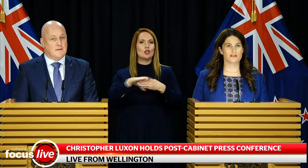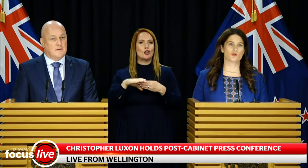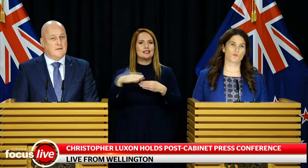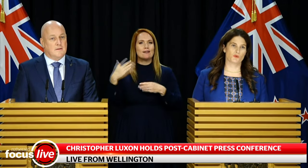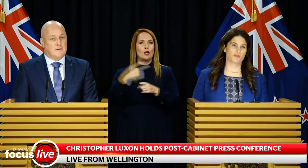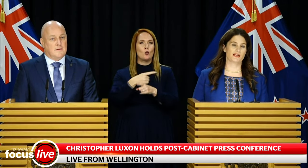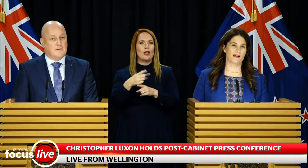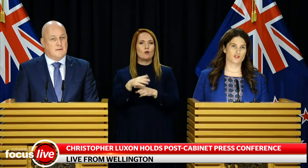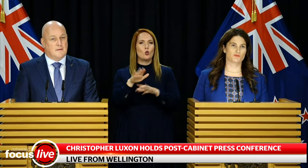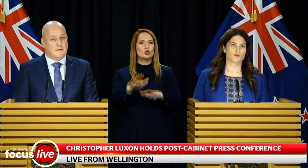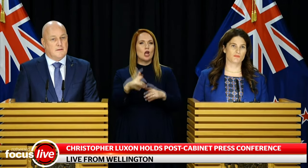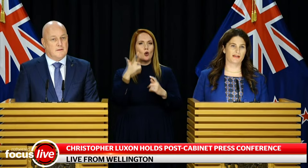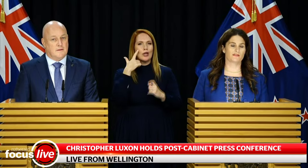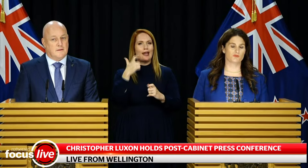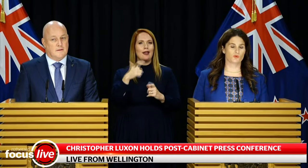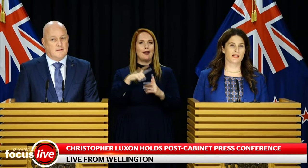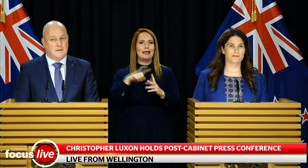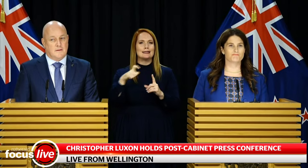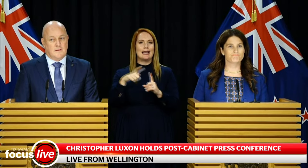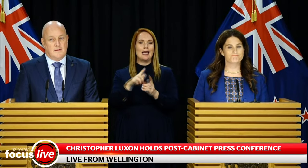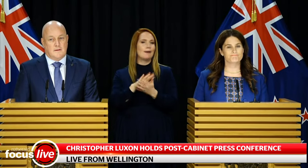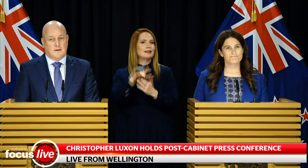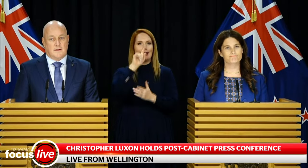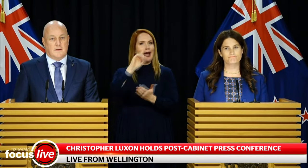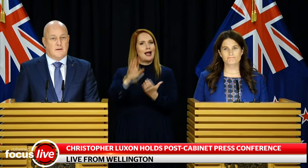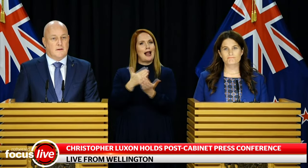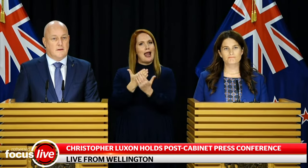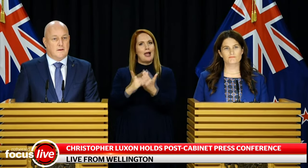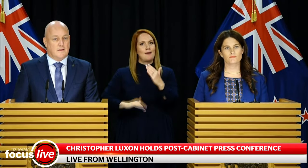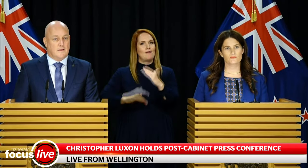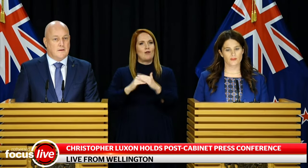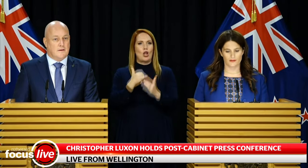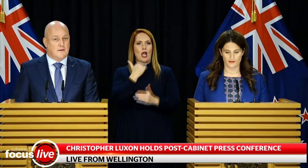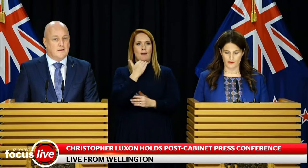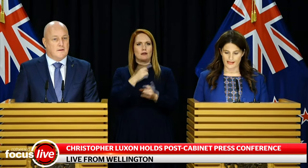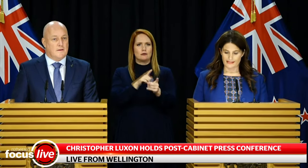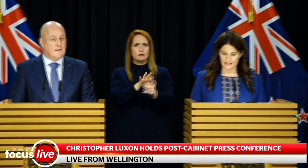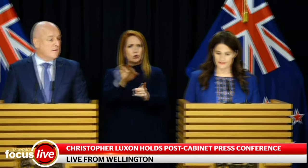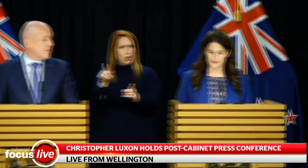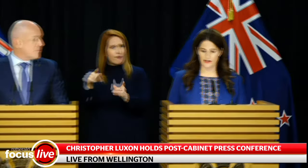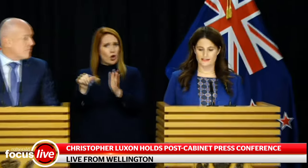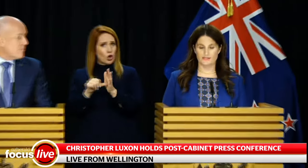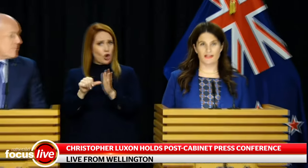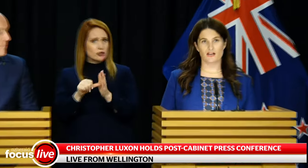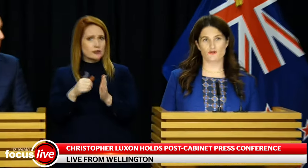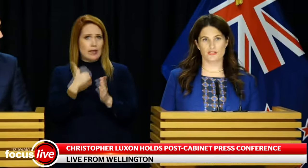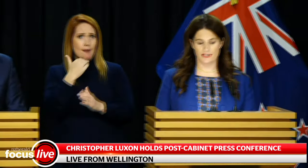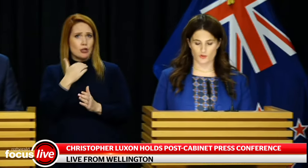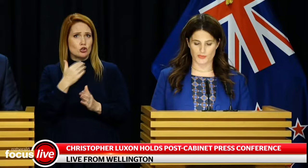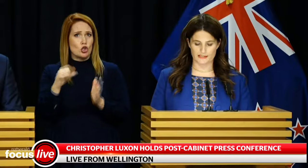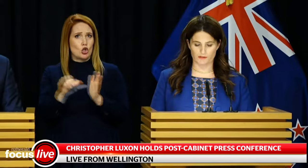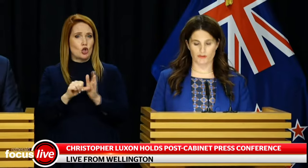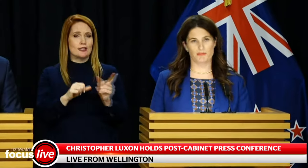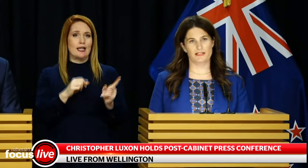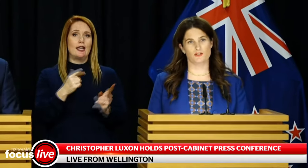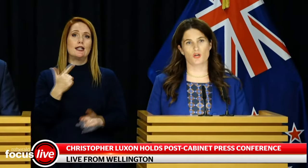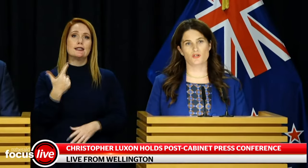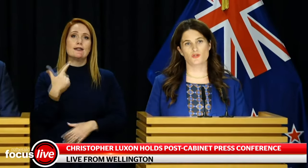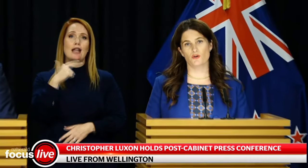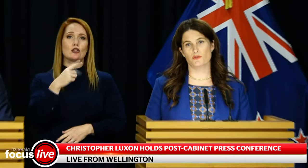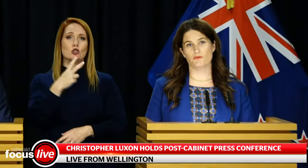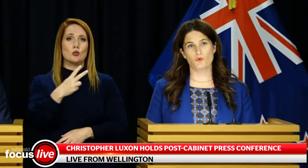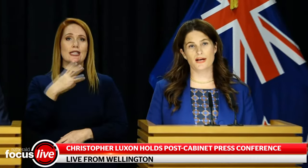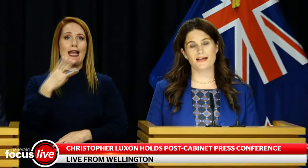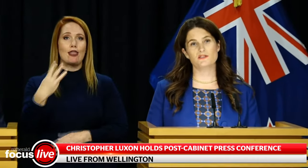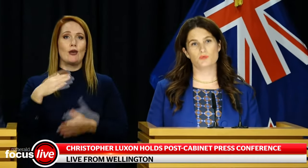fees and so wouldn't be eligible to make the full claim. And do you have a cost for this full policy? Yes, $723